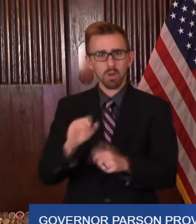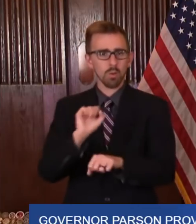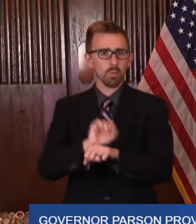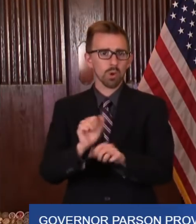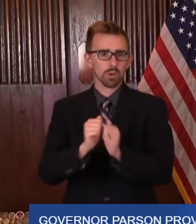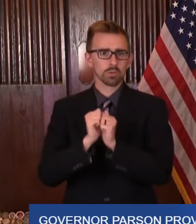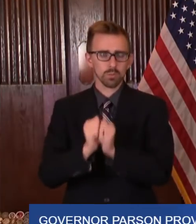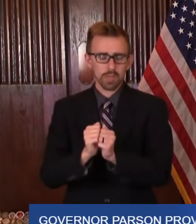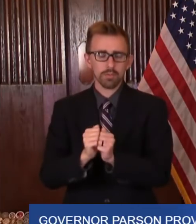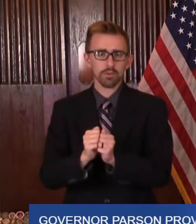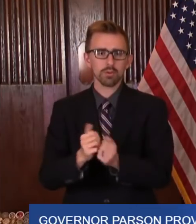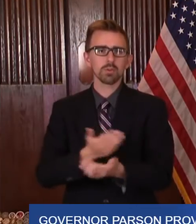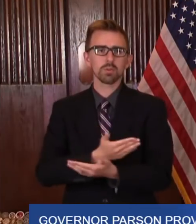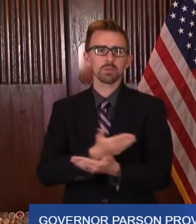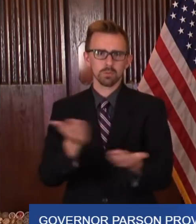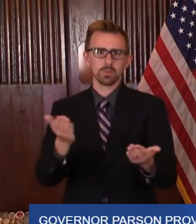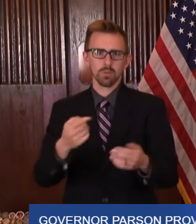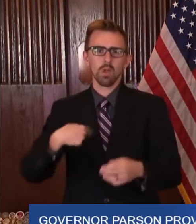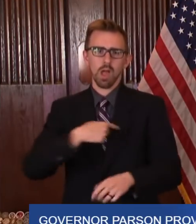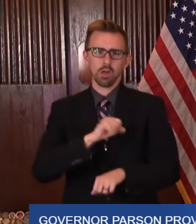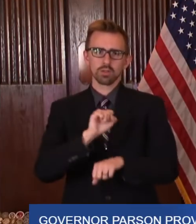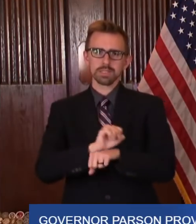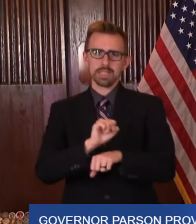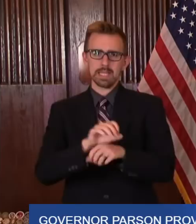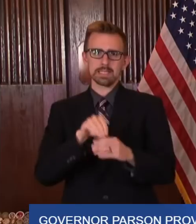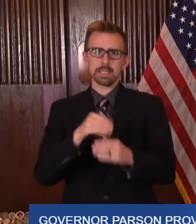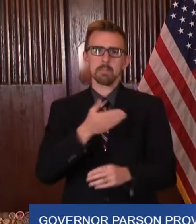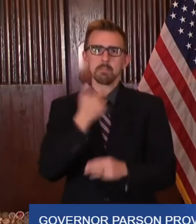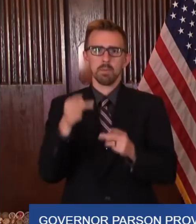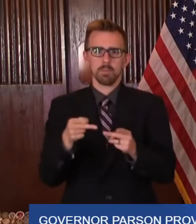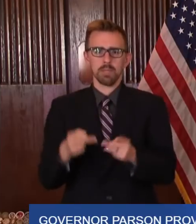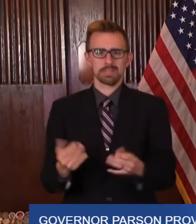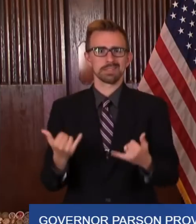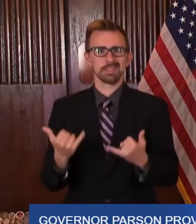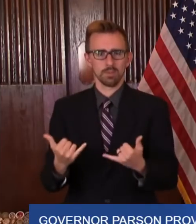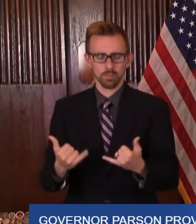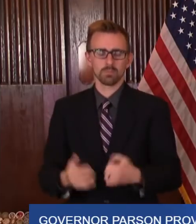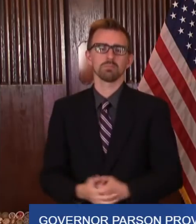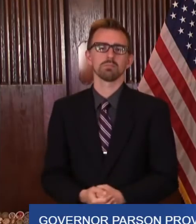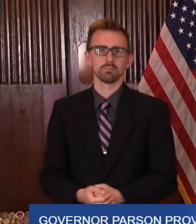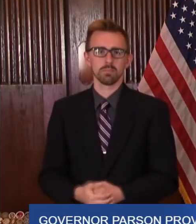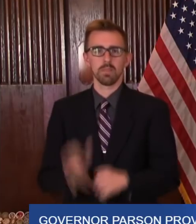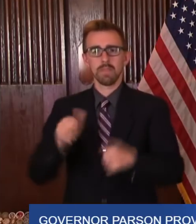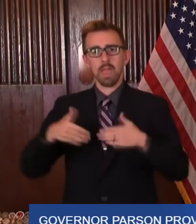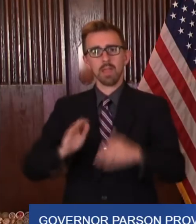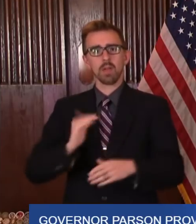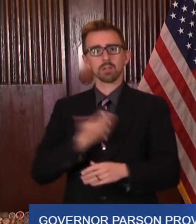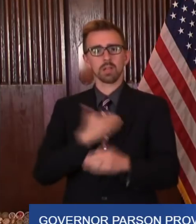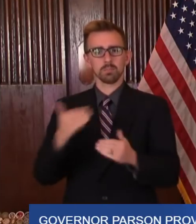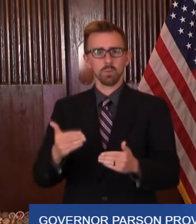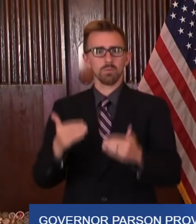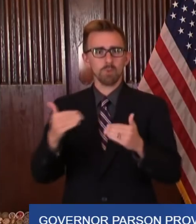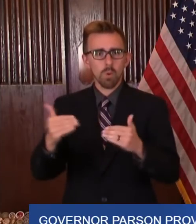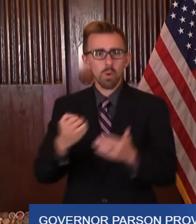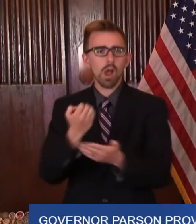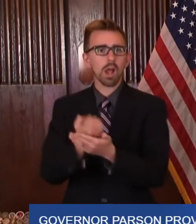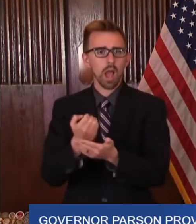together that Missouri is in a better place, so we can move forward and bring back our